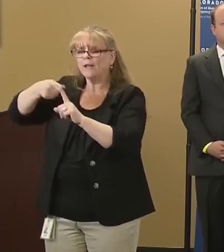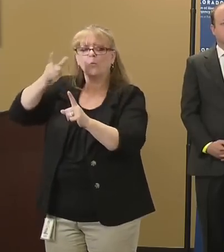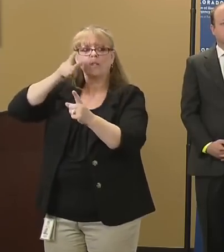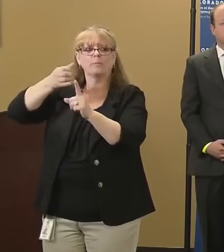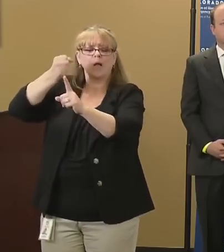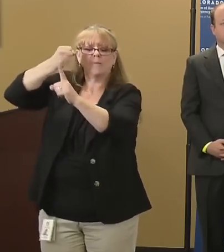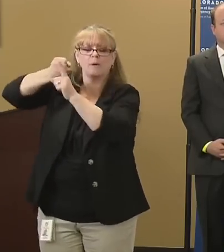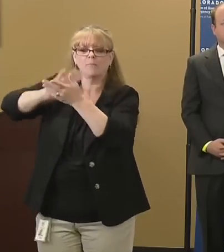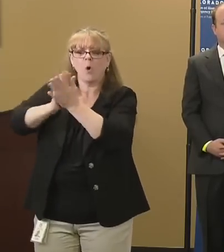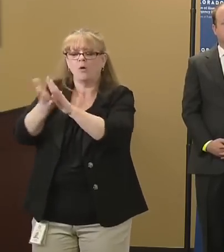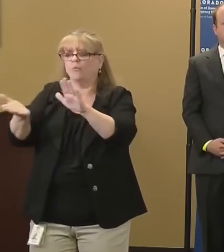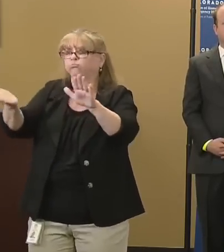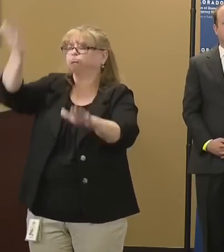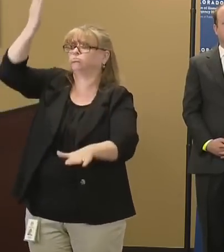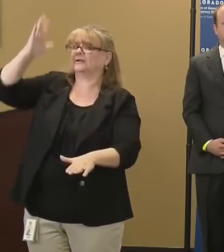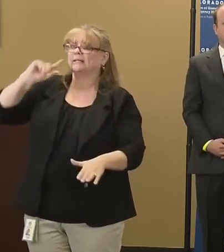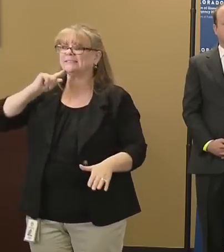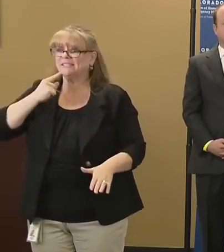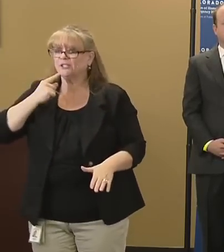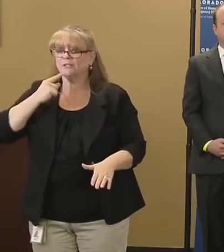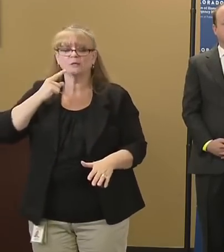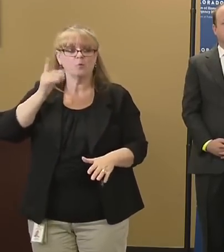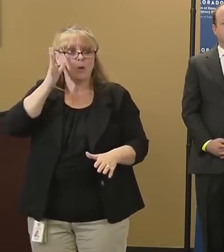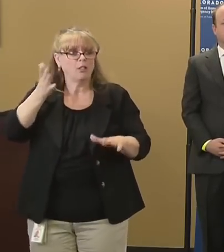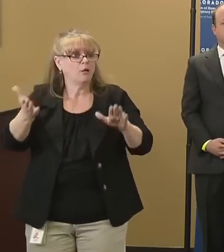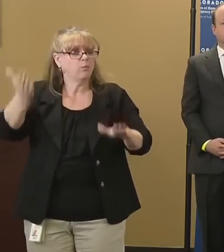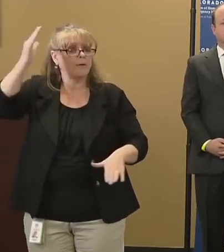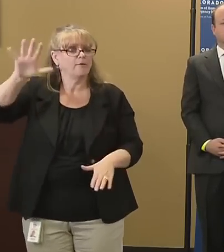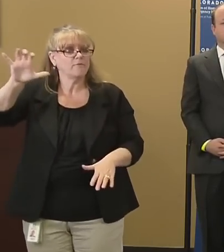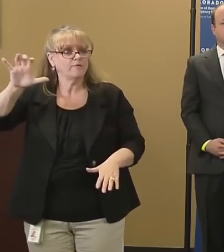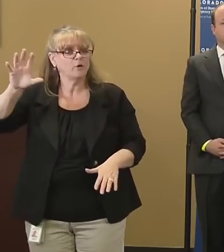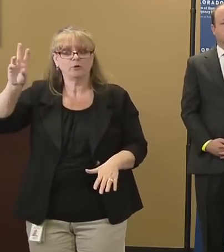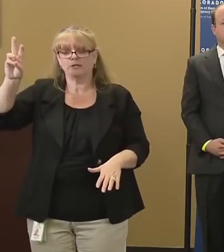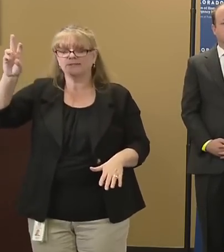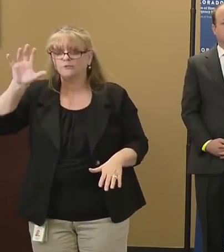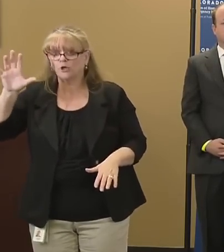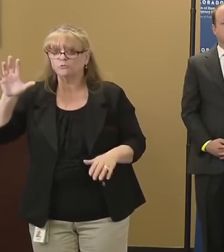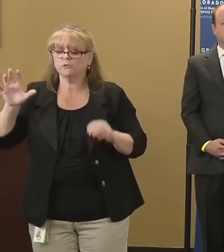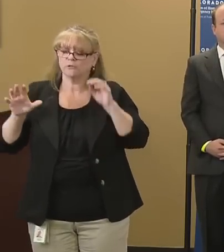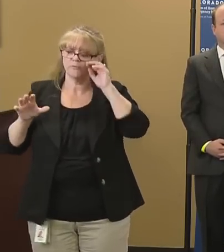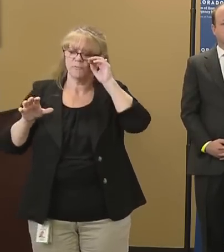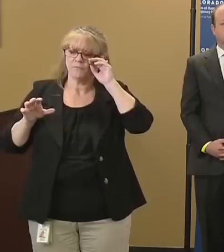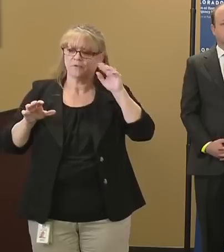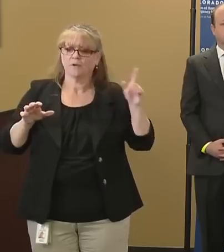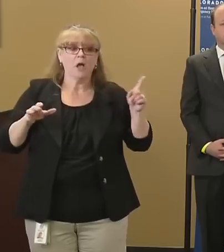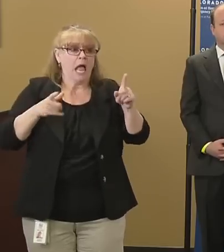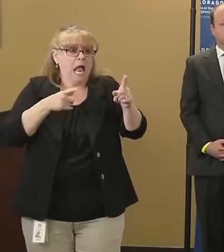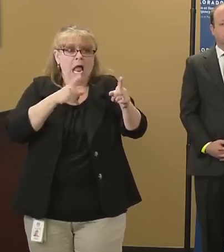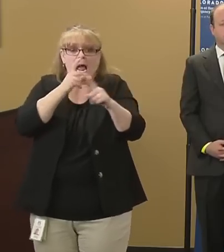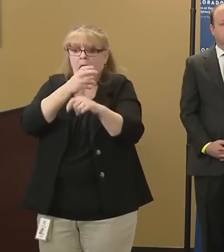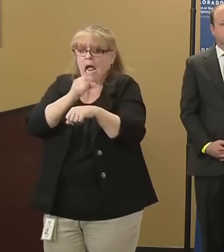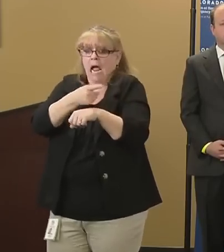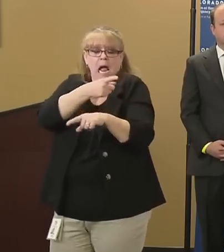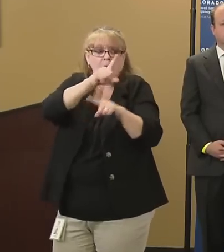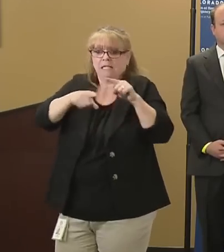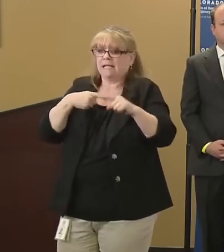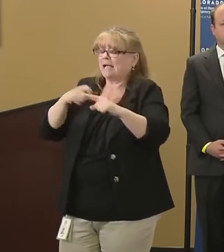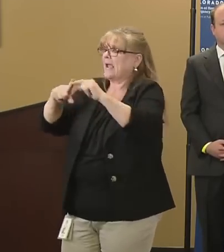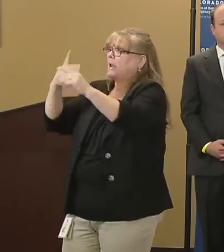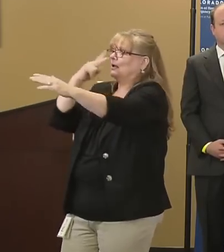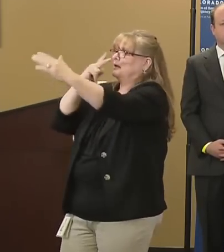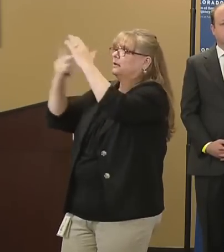600, 700? I don't know the answer to that in terms of bed capacity around the state. I can tell you from an intensive